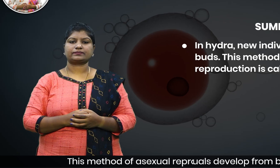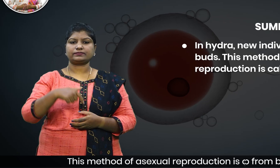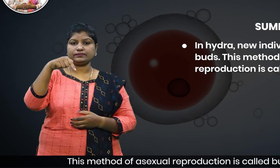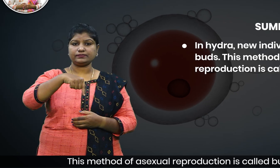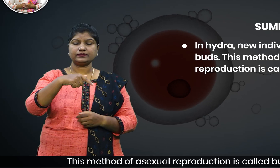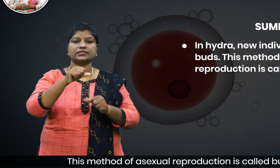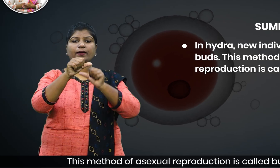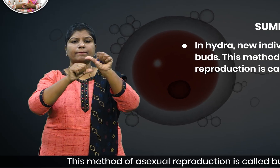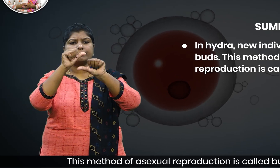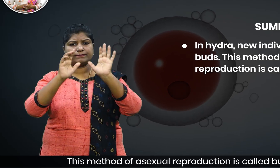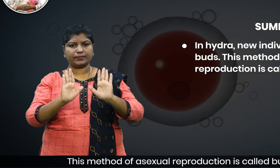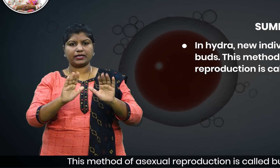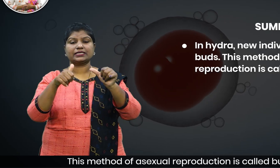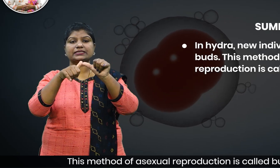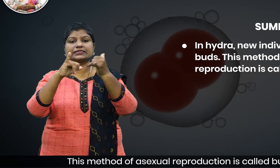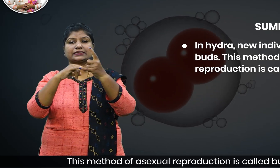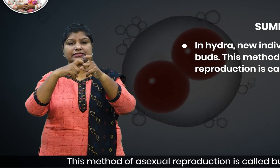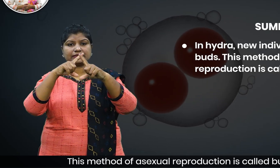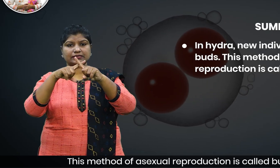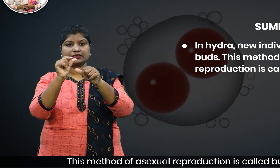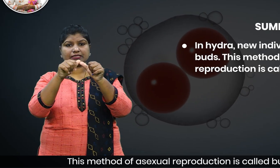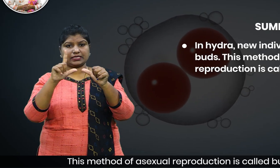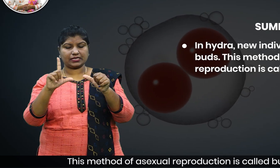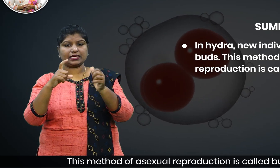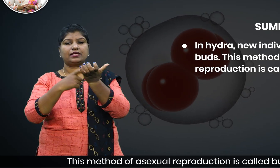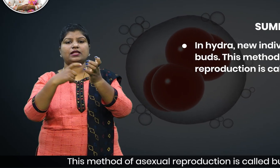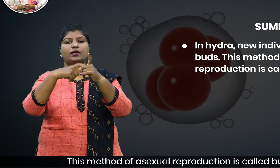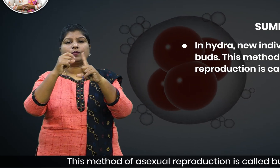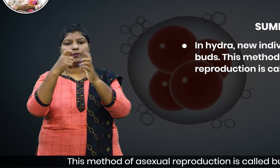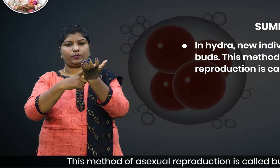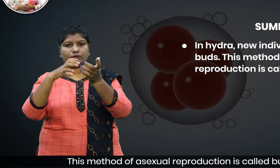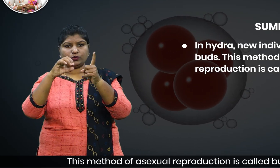This method of asexual reproduction is called budding.